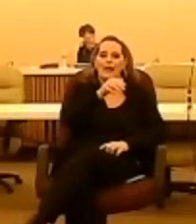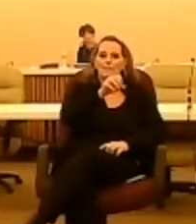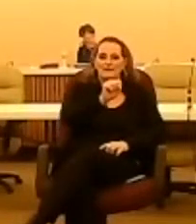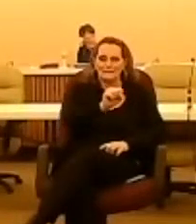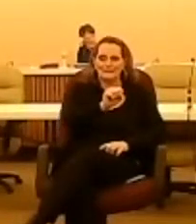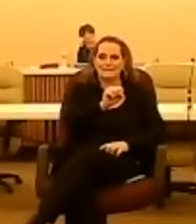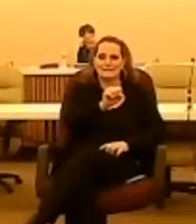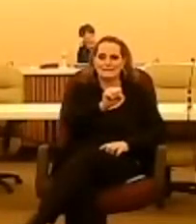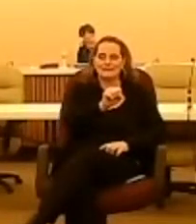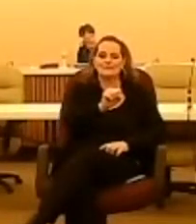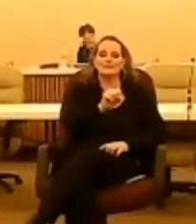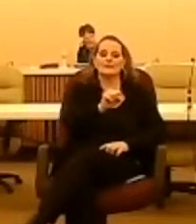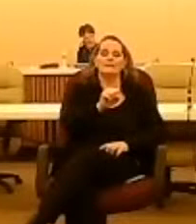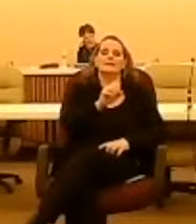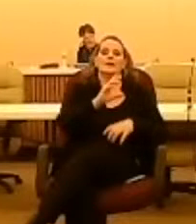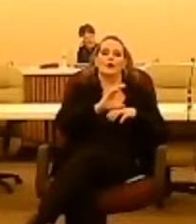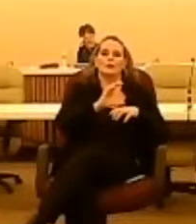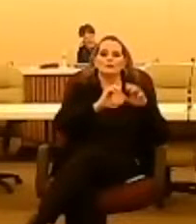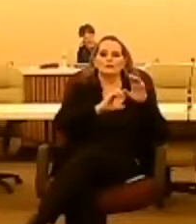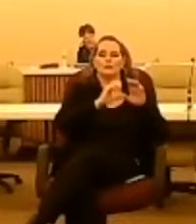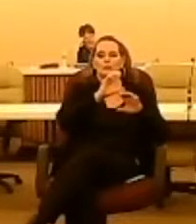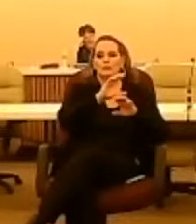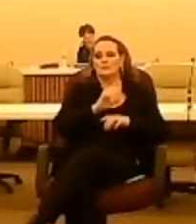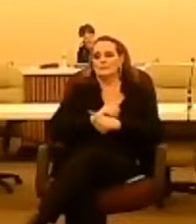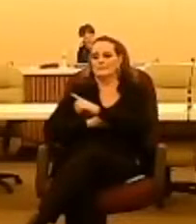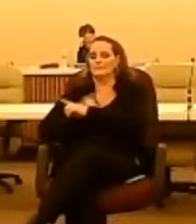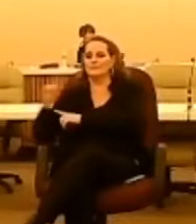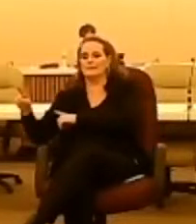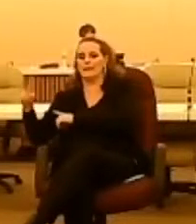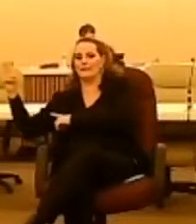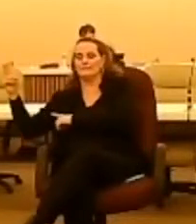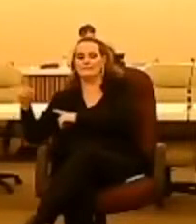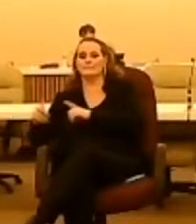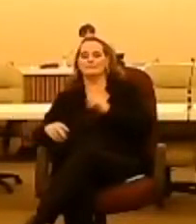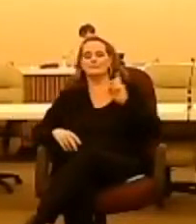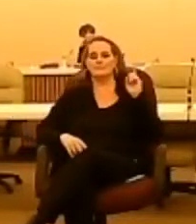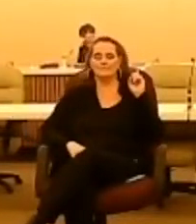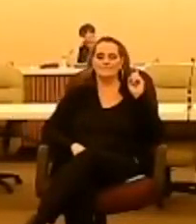Lamis Construction. Seconded.